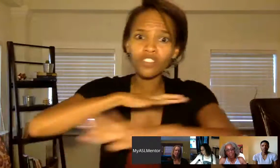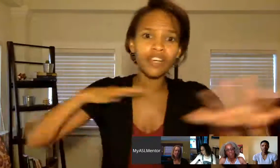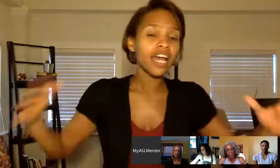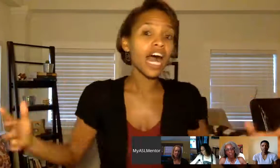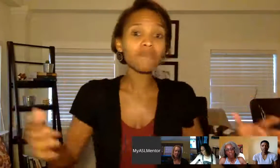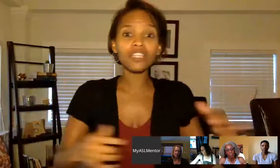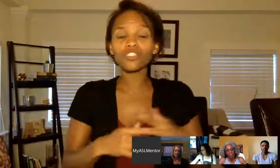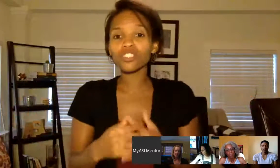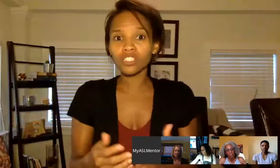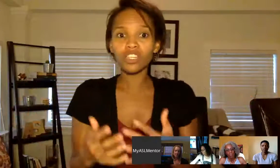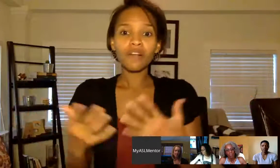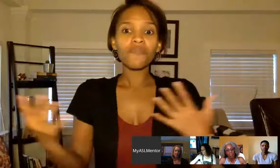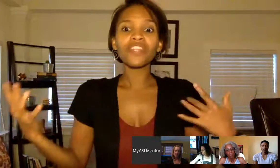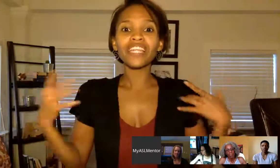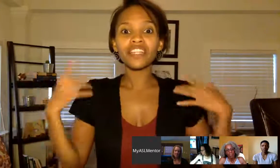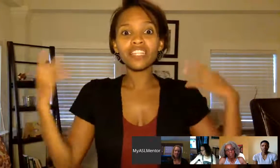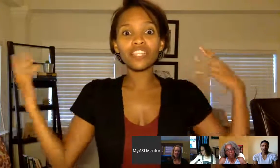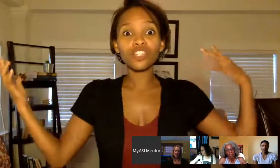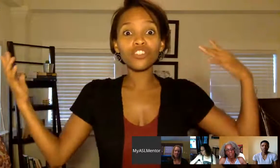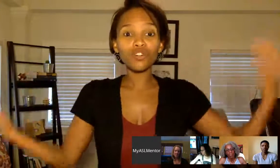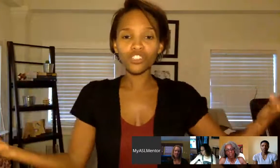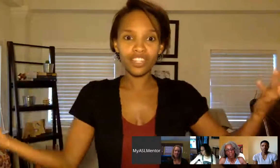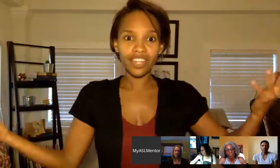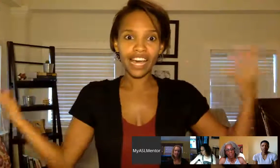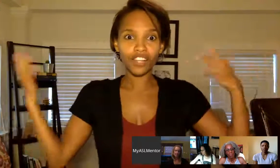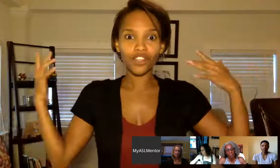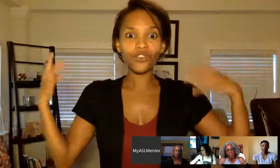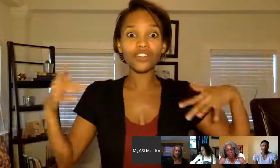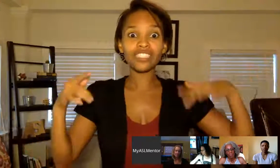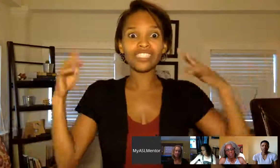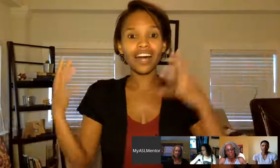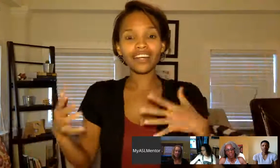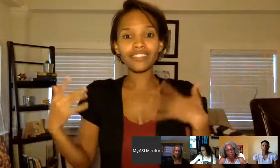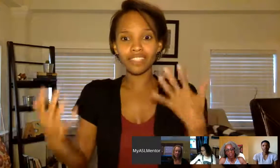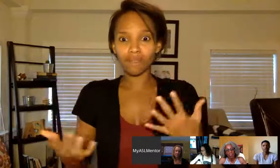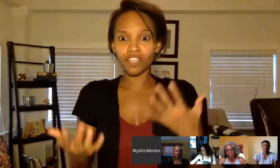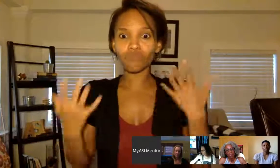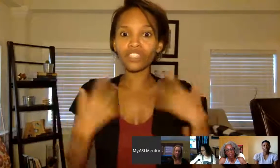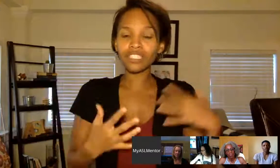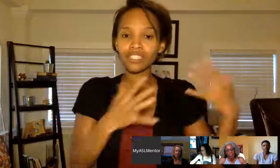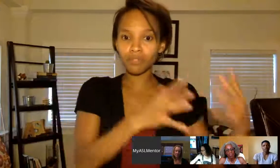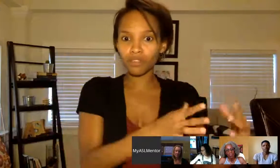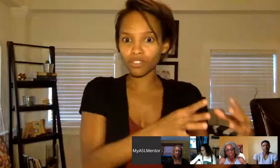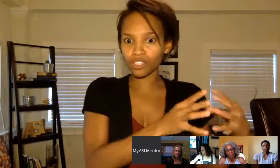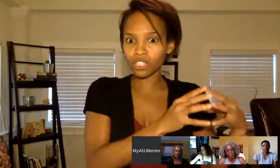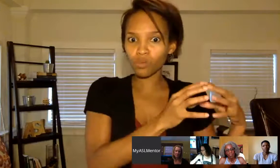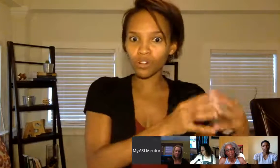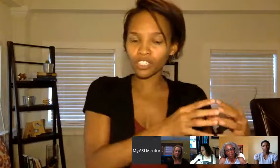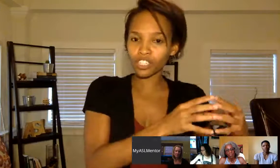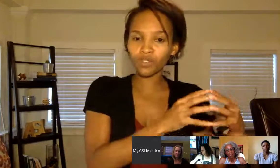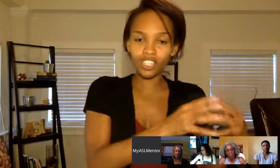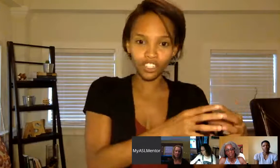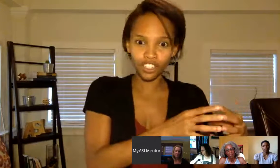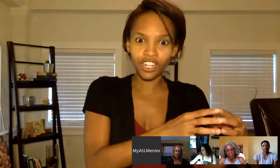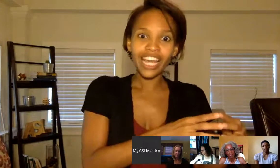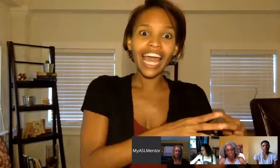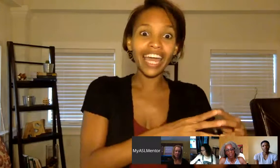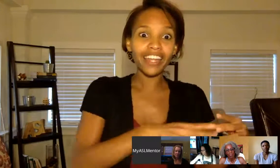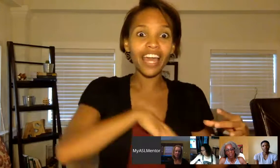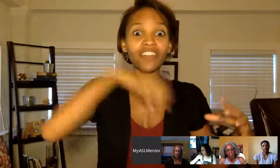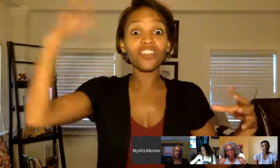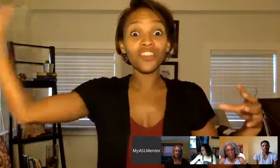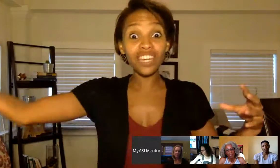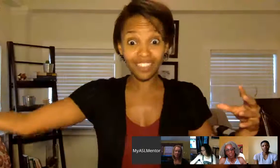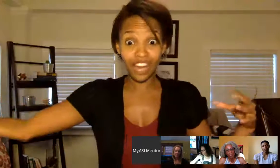all over the place. I mean, just the notion that you could sign something really similar to the words that you hear